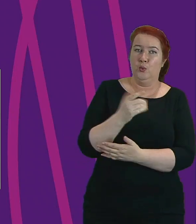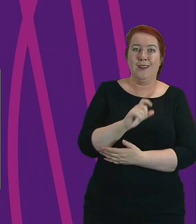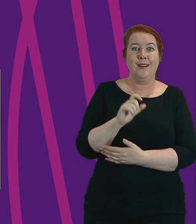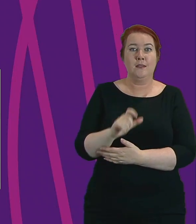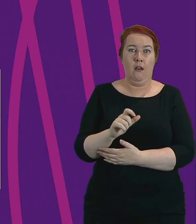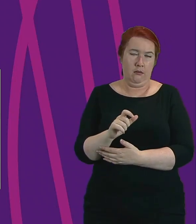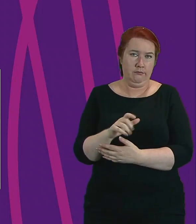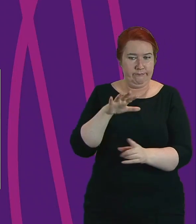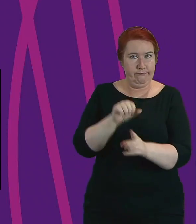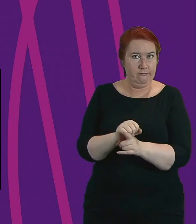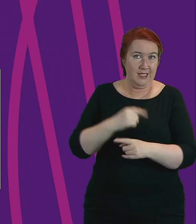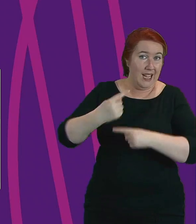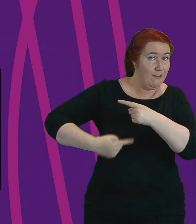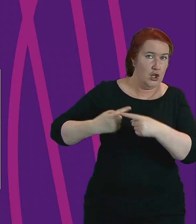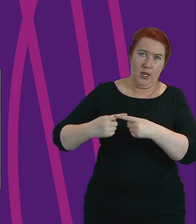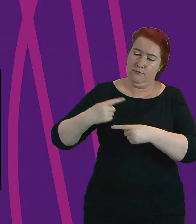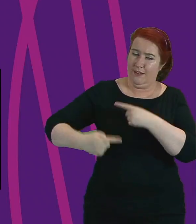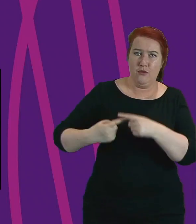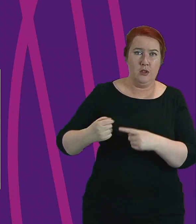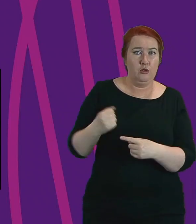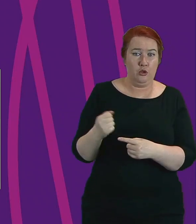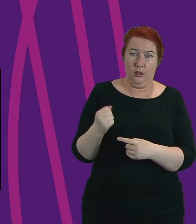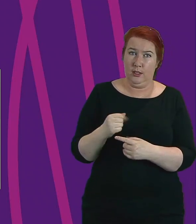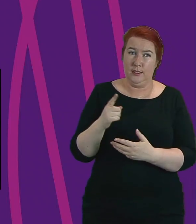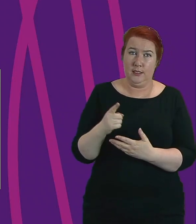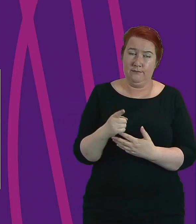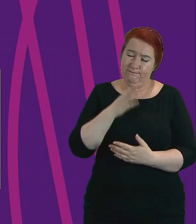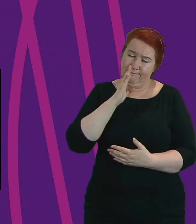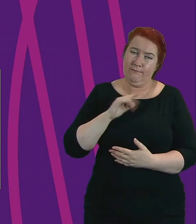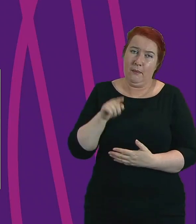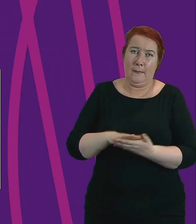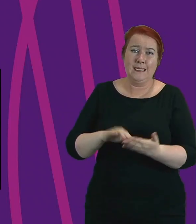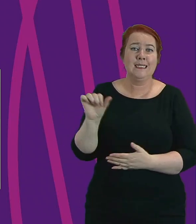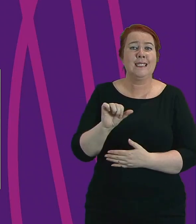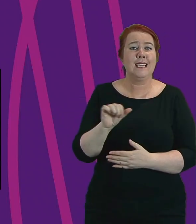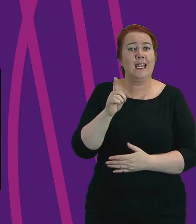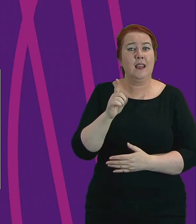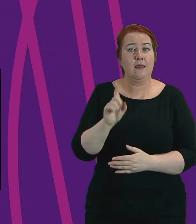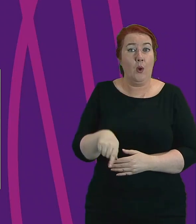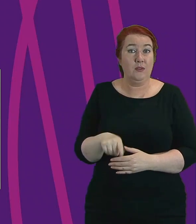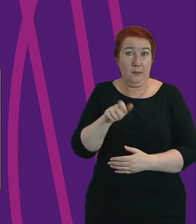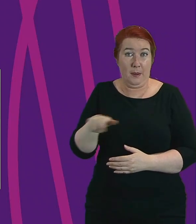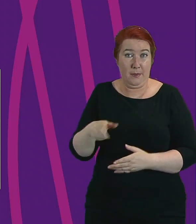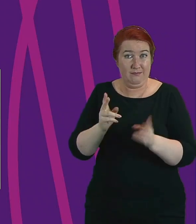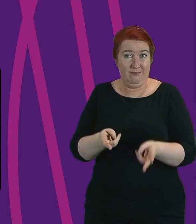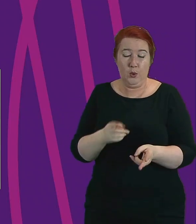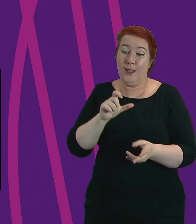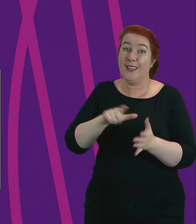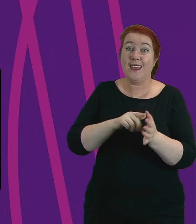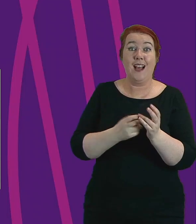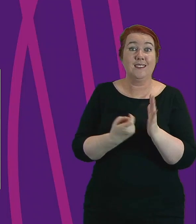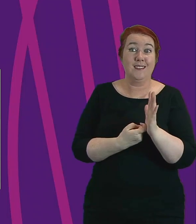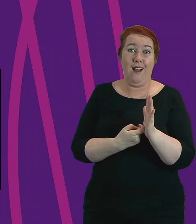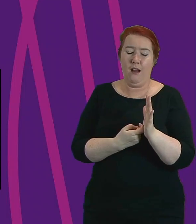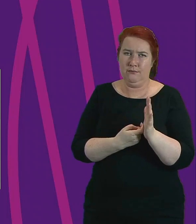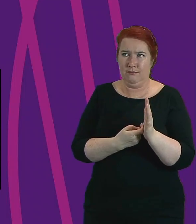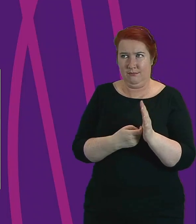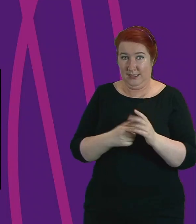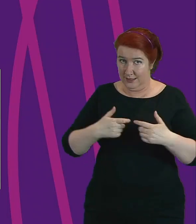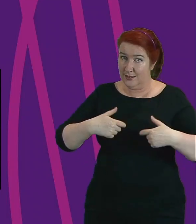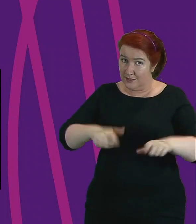diagnosed in Scotland each year, and sadly around 16,000 deaths to cancer. So cancer won't stop simply because of this